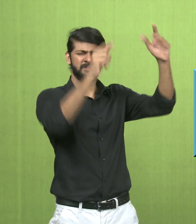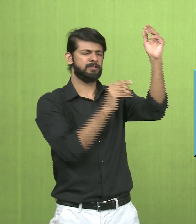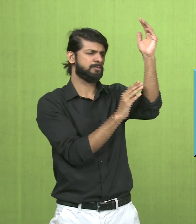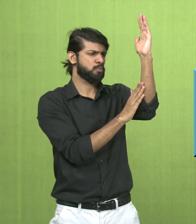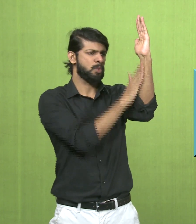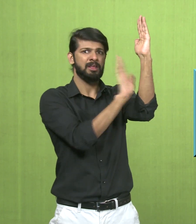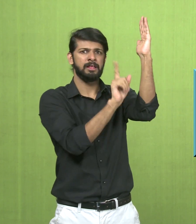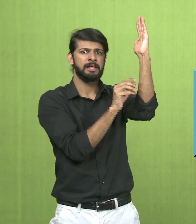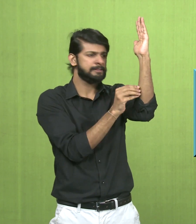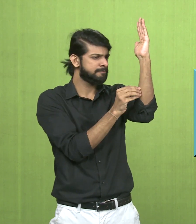Bark of a tree.